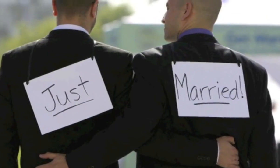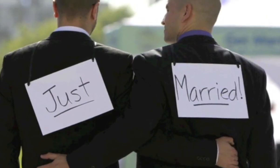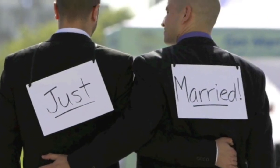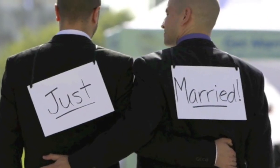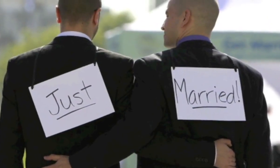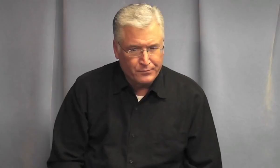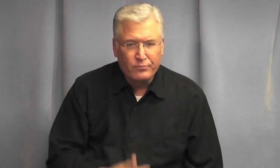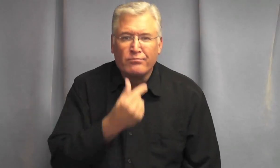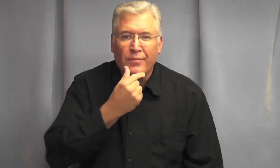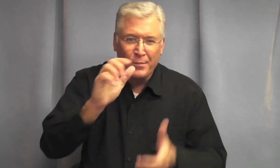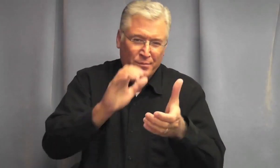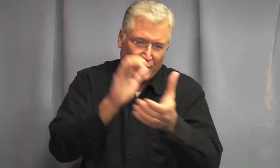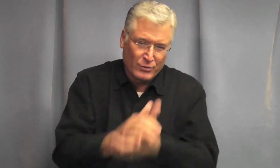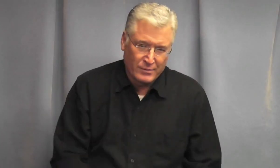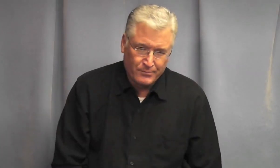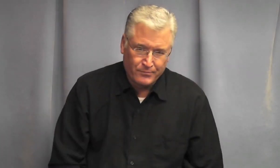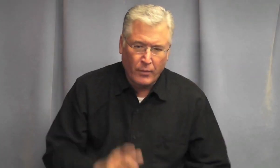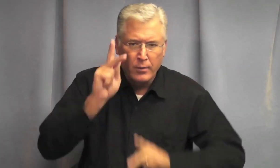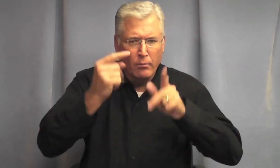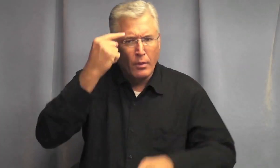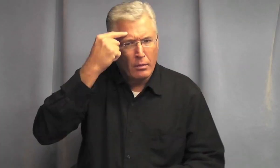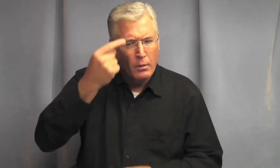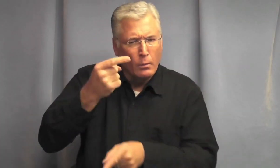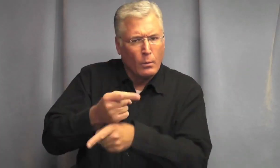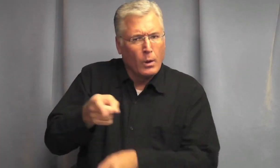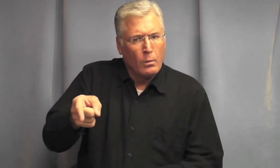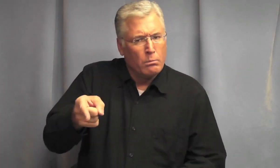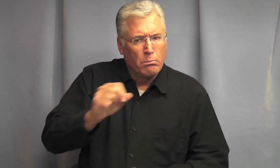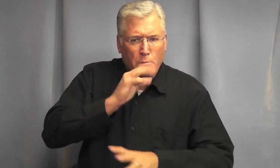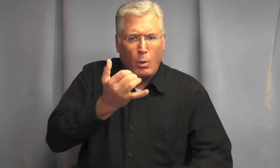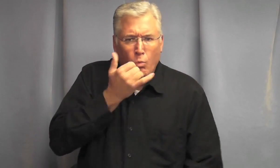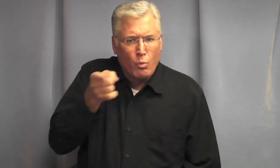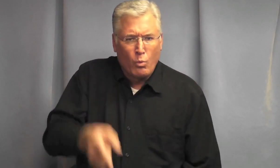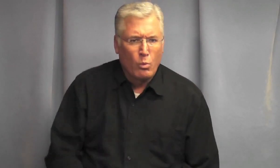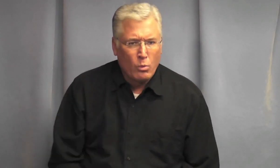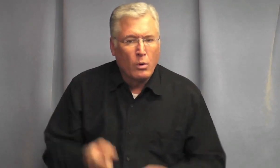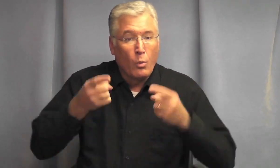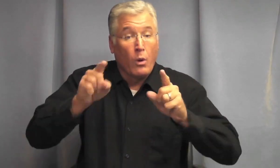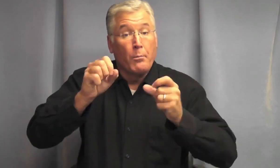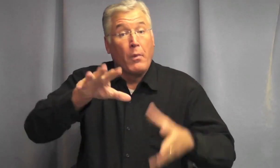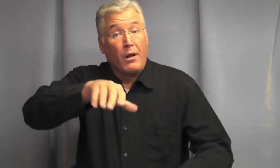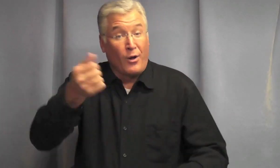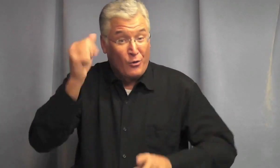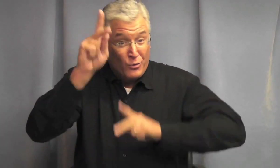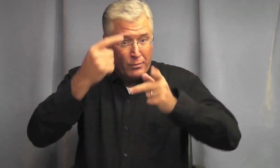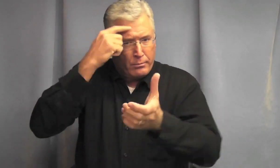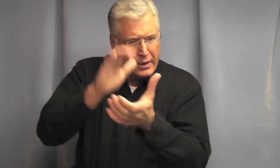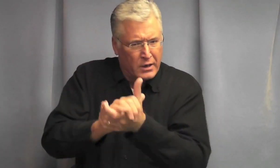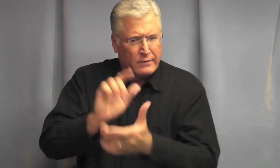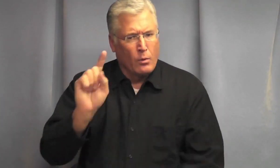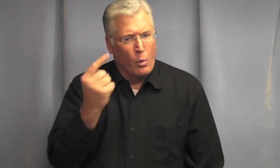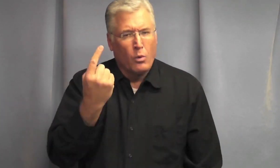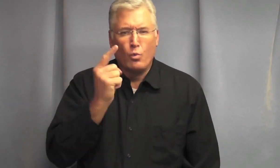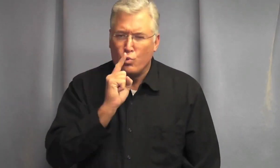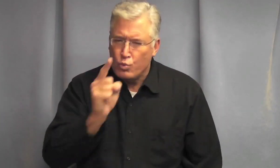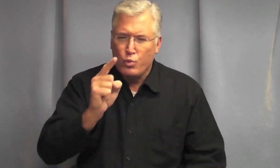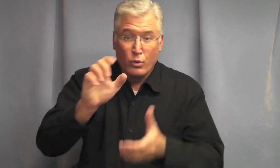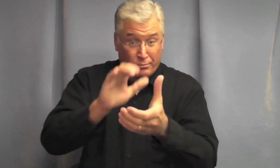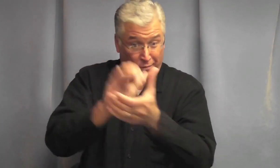What? Well, gay marriage. Some people think, well, there's nothing wrong with it. But other people say, no,